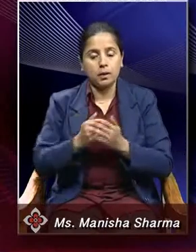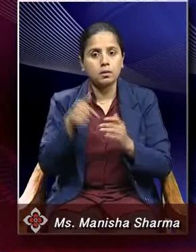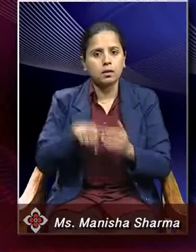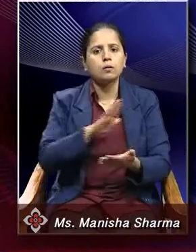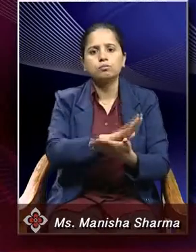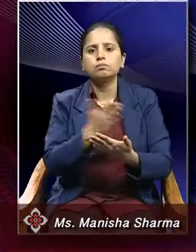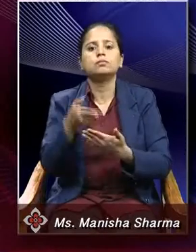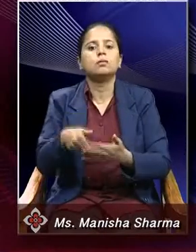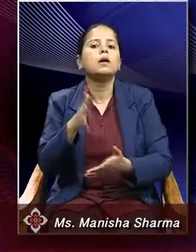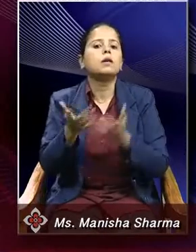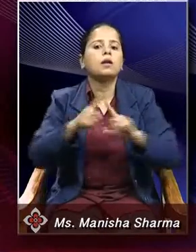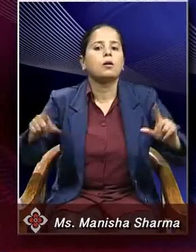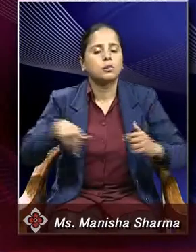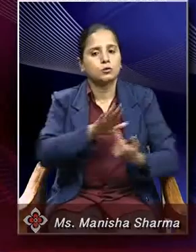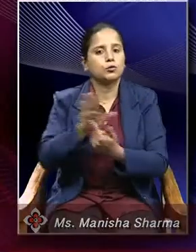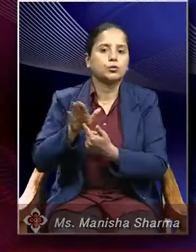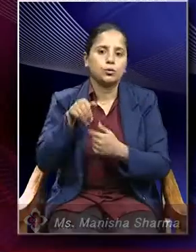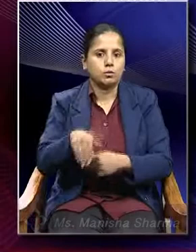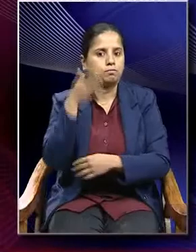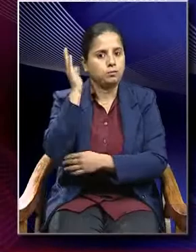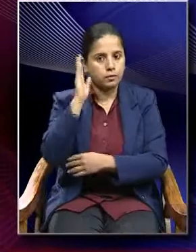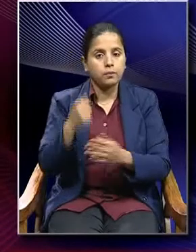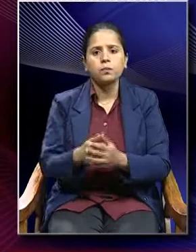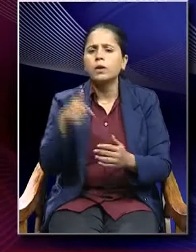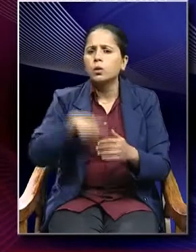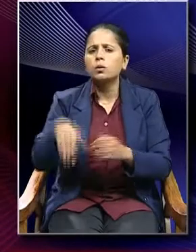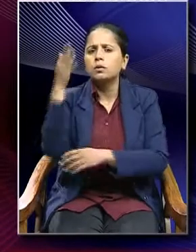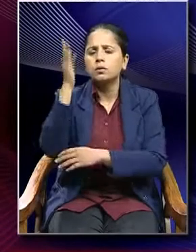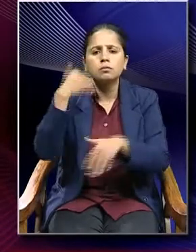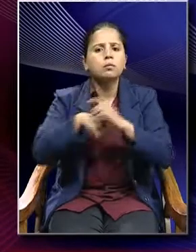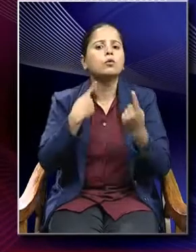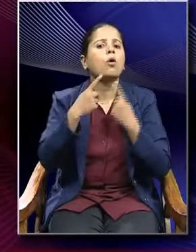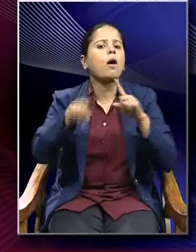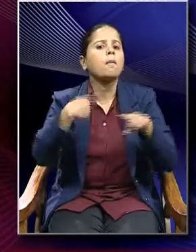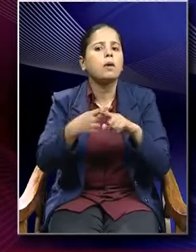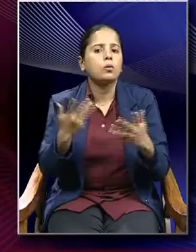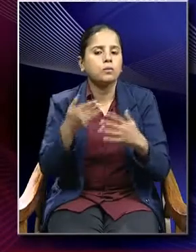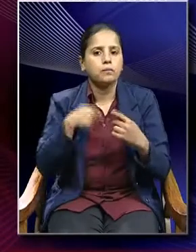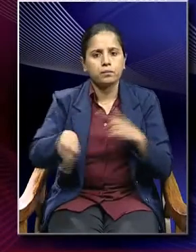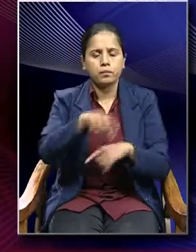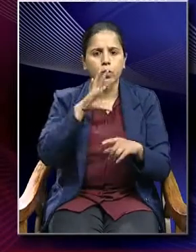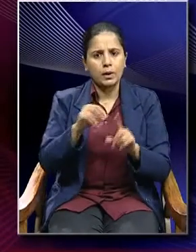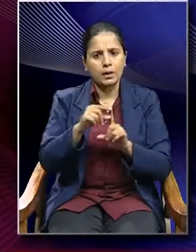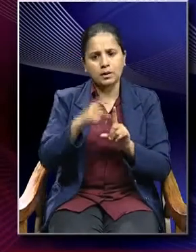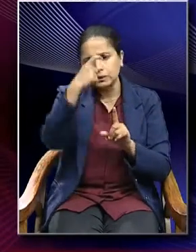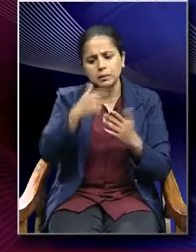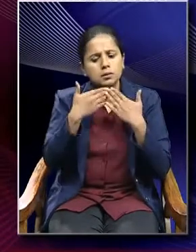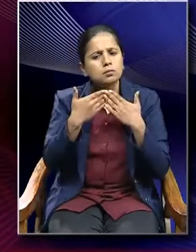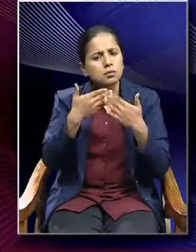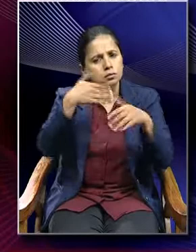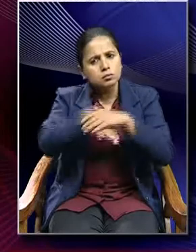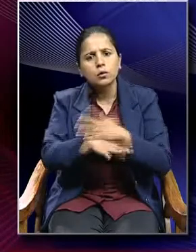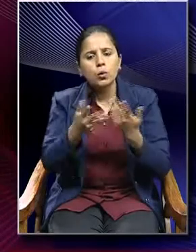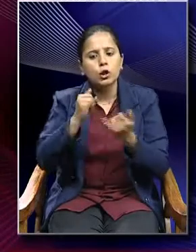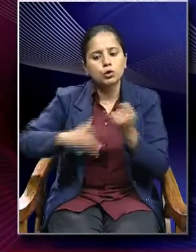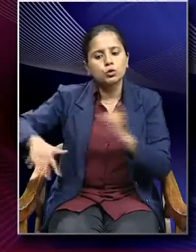translate the lecture into sign language. In today's lecture, we are going to talk about the discipline of sociology. Sociology as